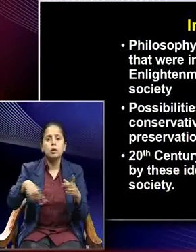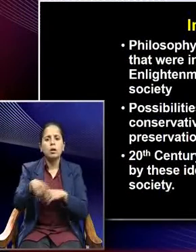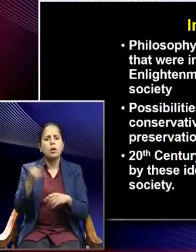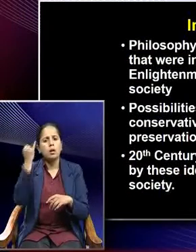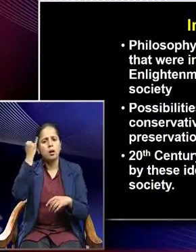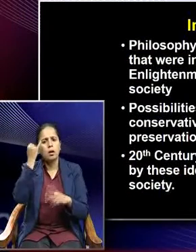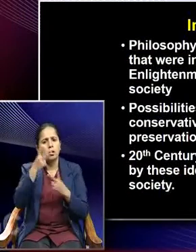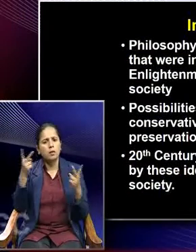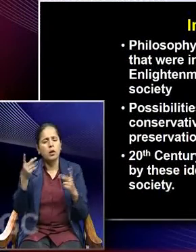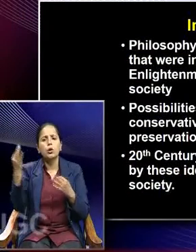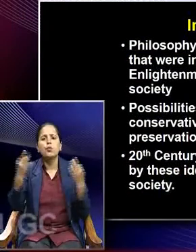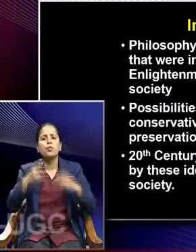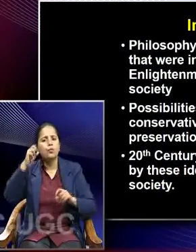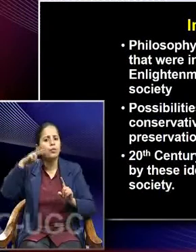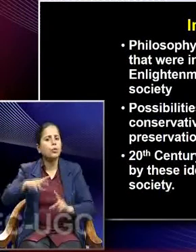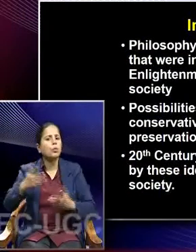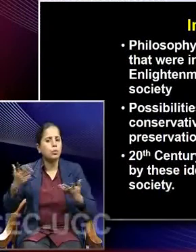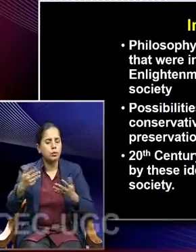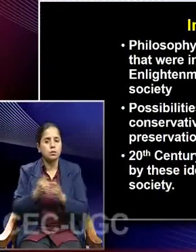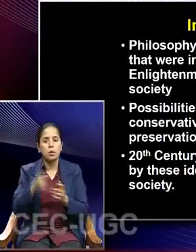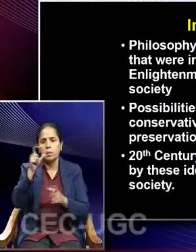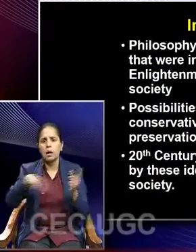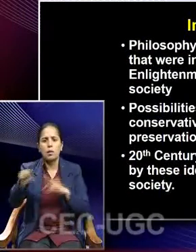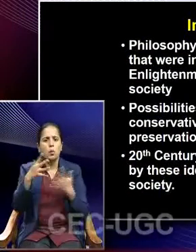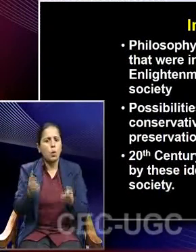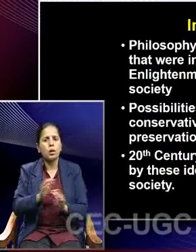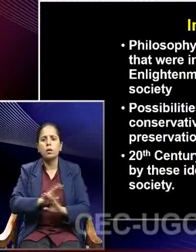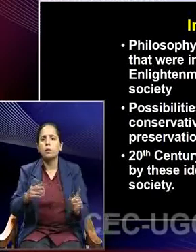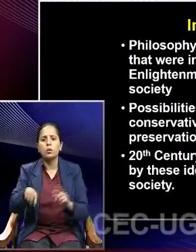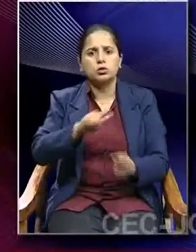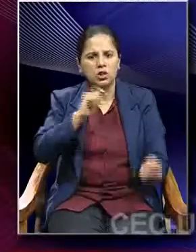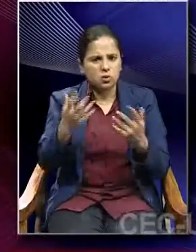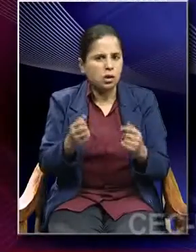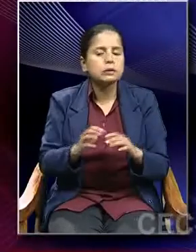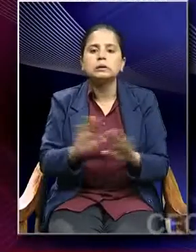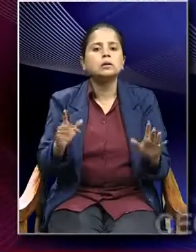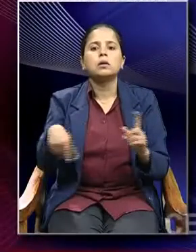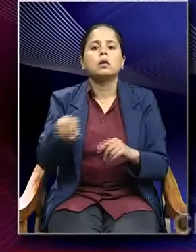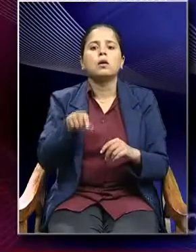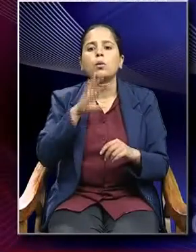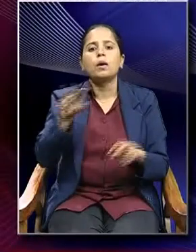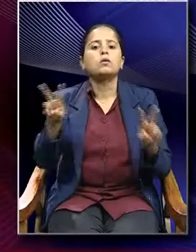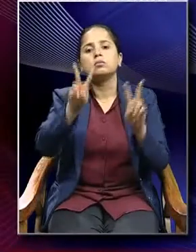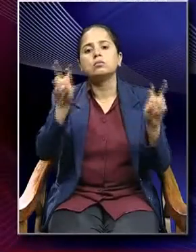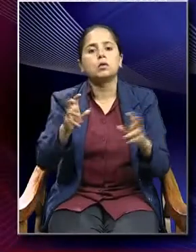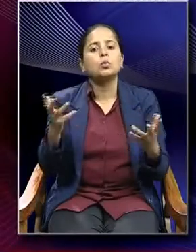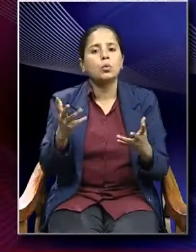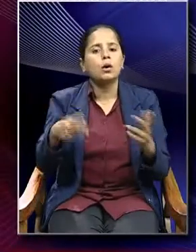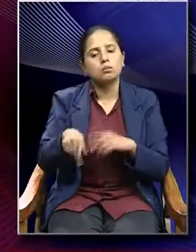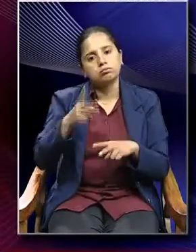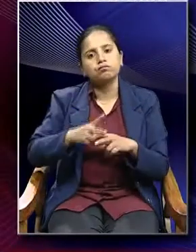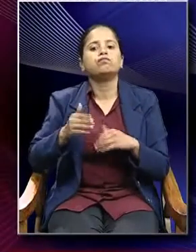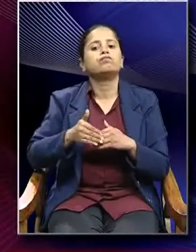views. Conservative views because people did not want to bring about change. The status quo was to be